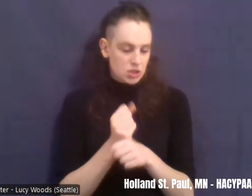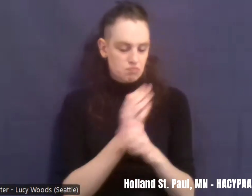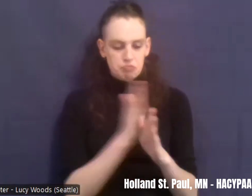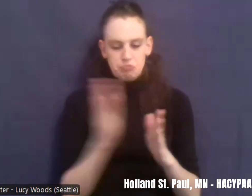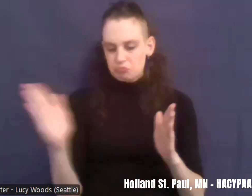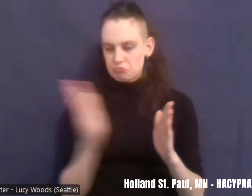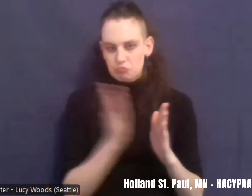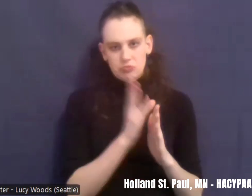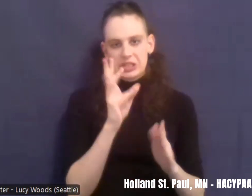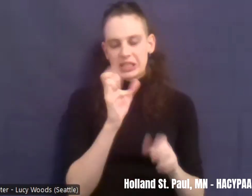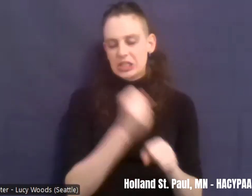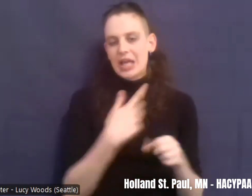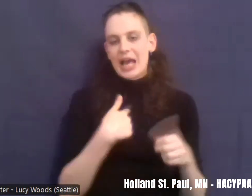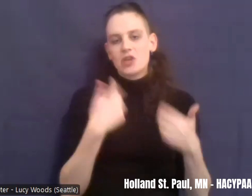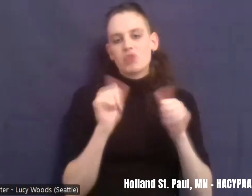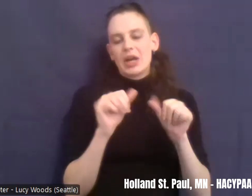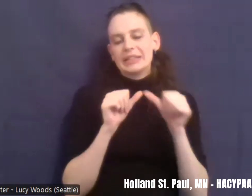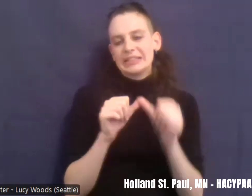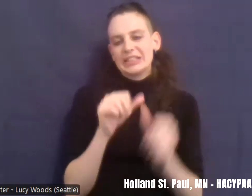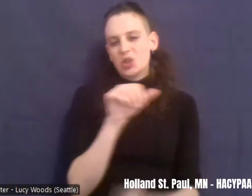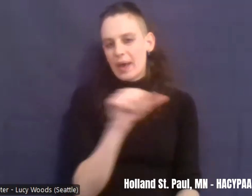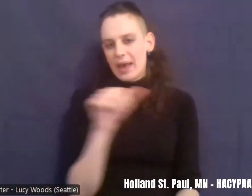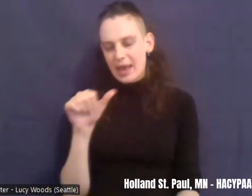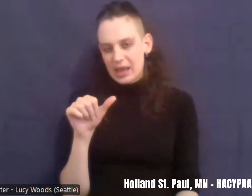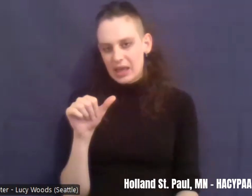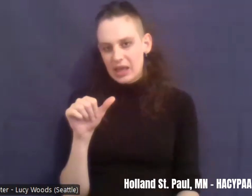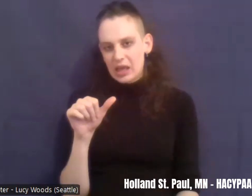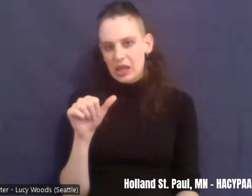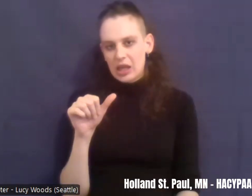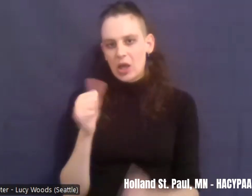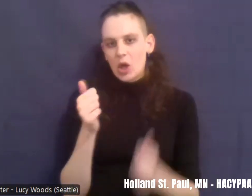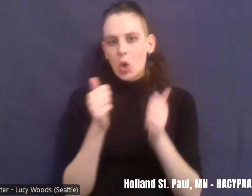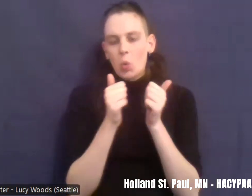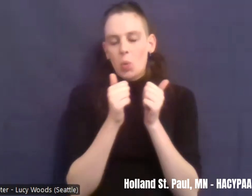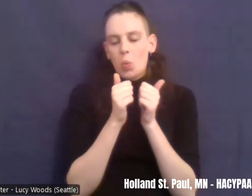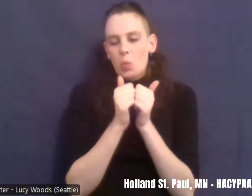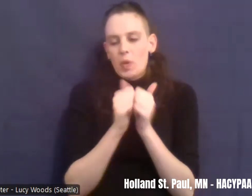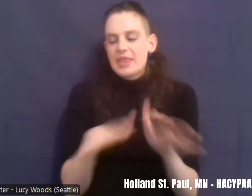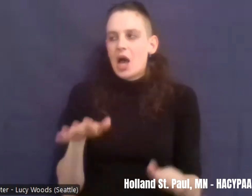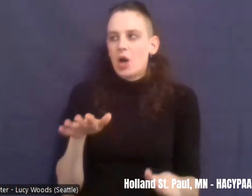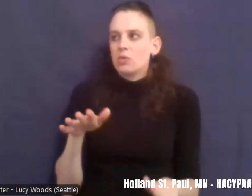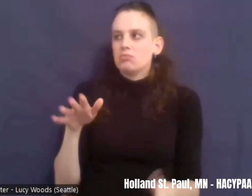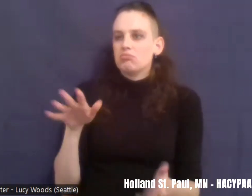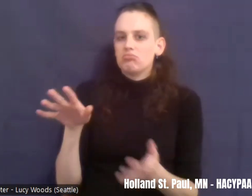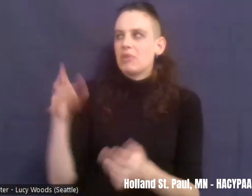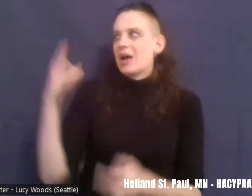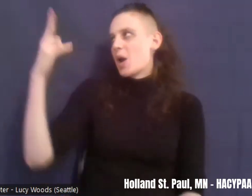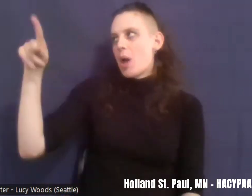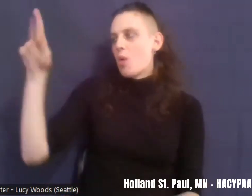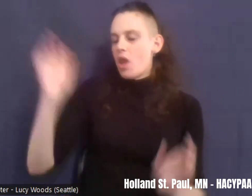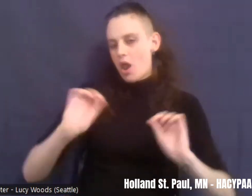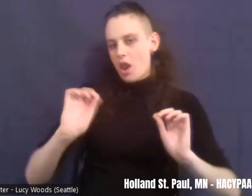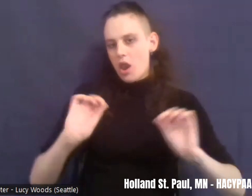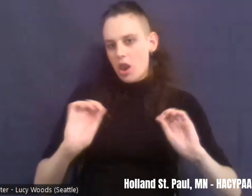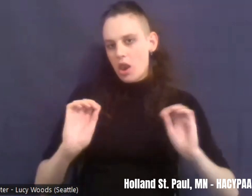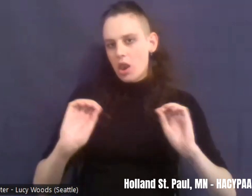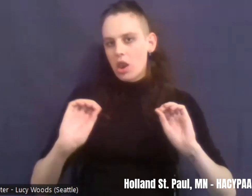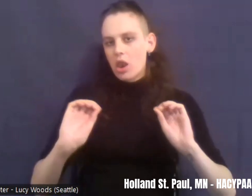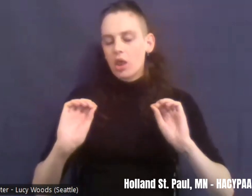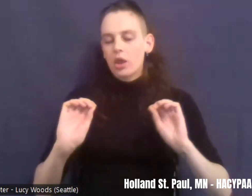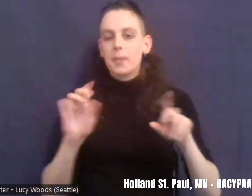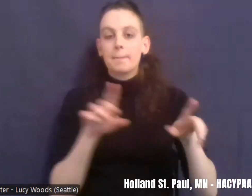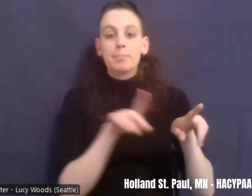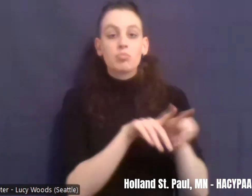continue doing Alcoholics Anonymous, one without any type of like higher power, and two, like trying